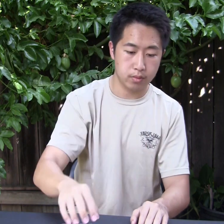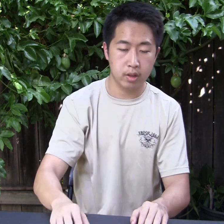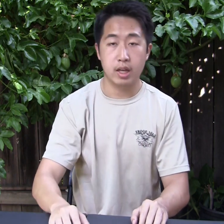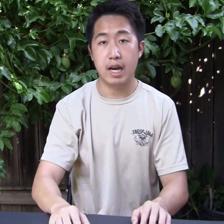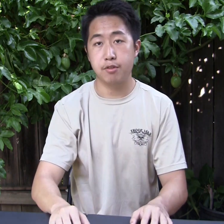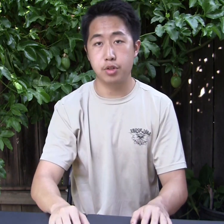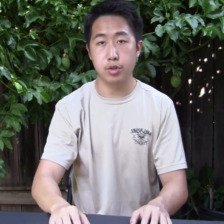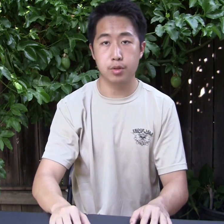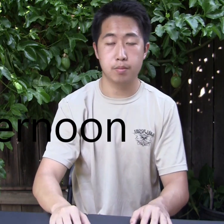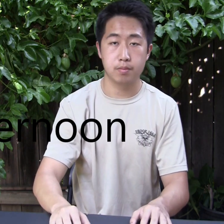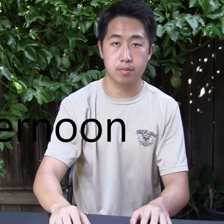Afternoon,